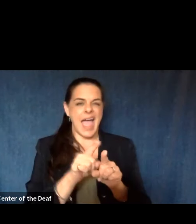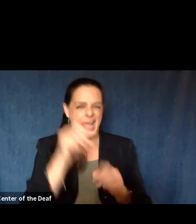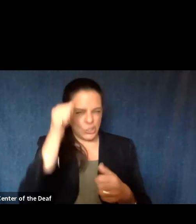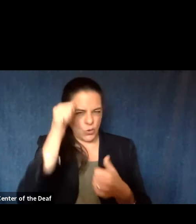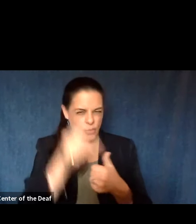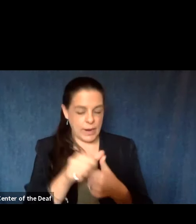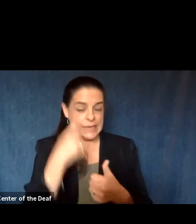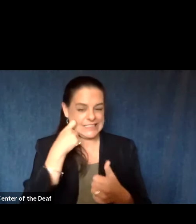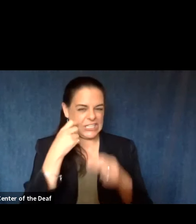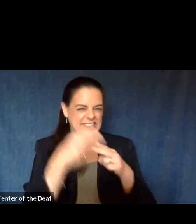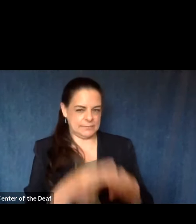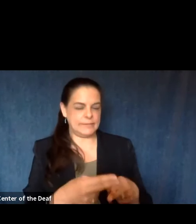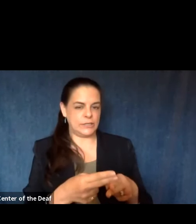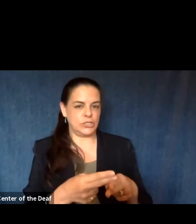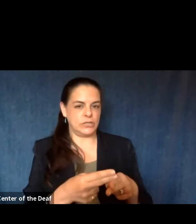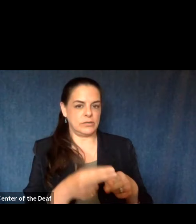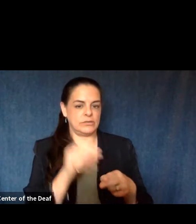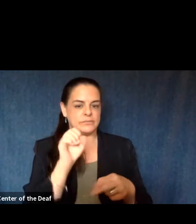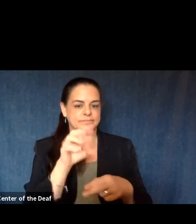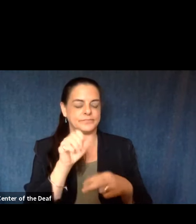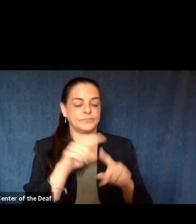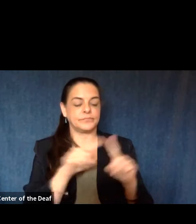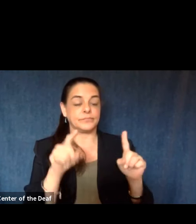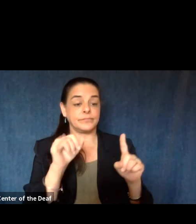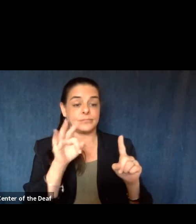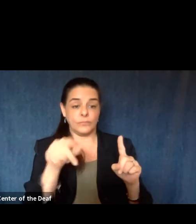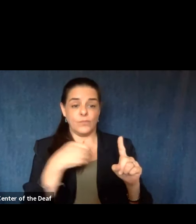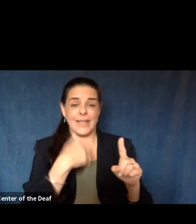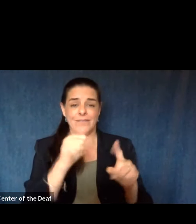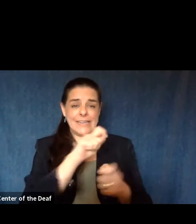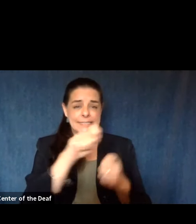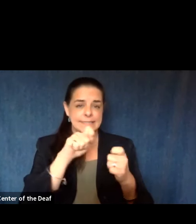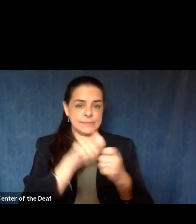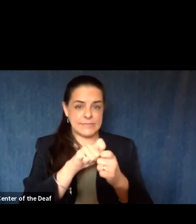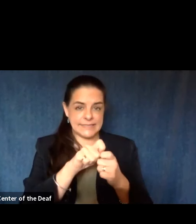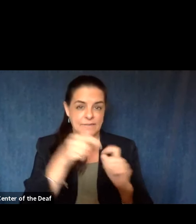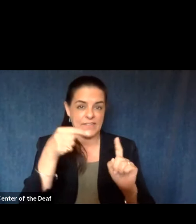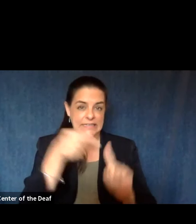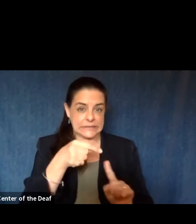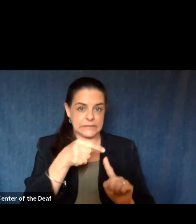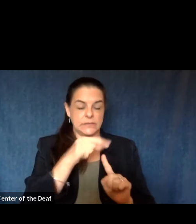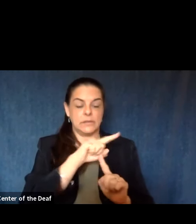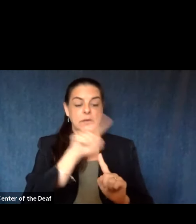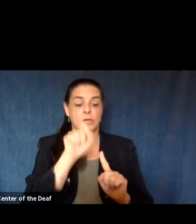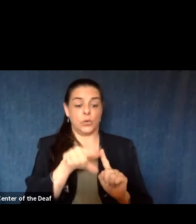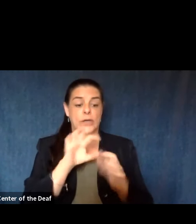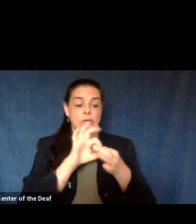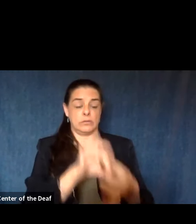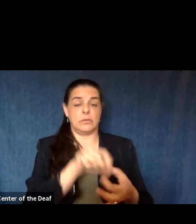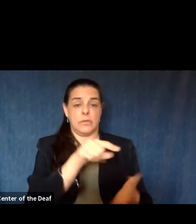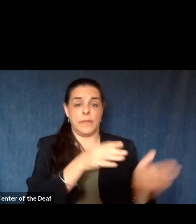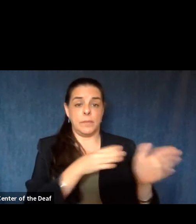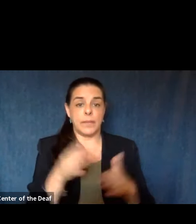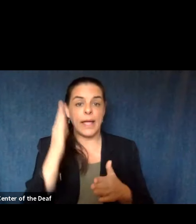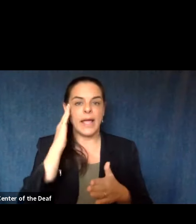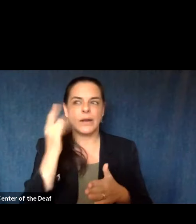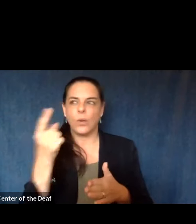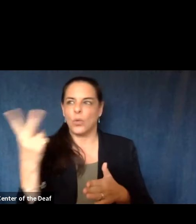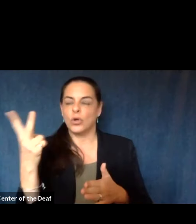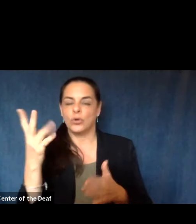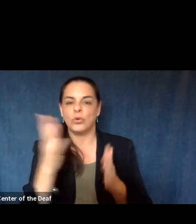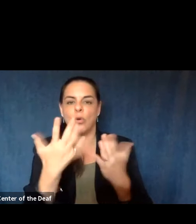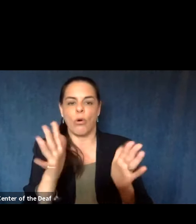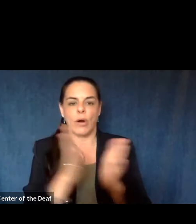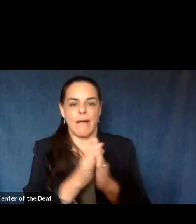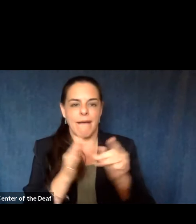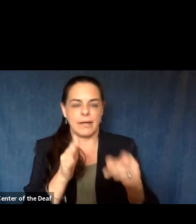mentioned a second ago, but if there are specific questions related to the plan, I know a couple were asked here, if you would send